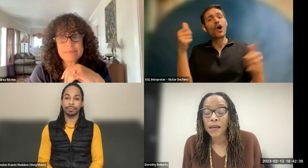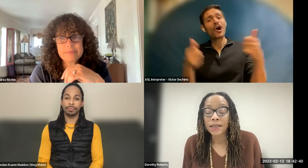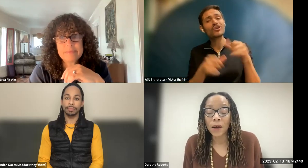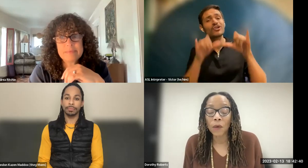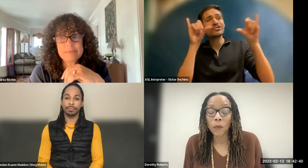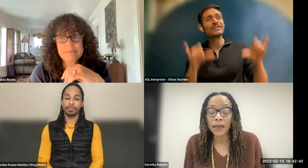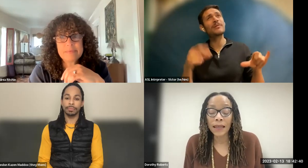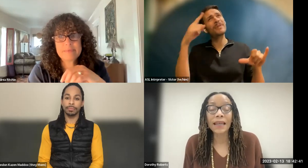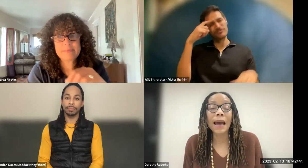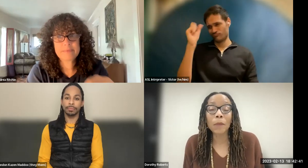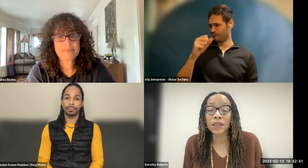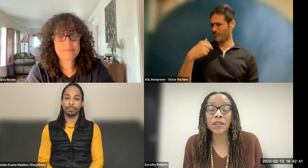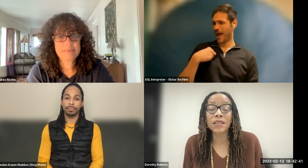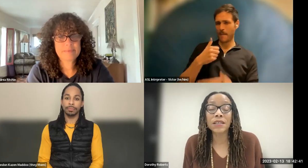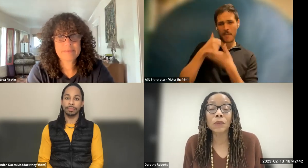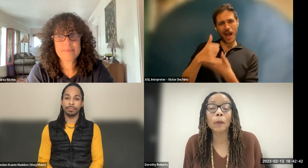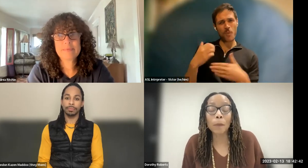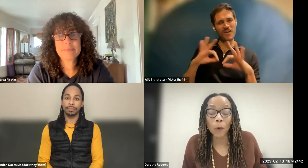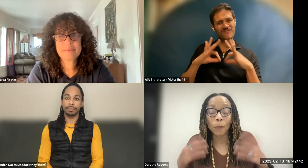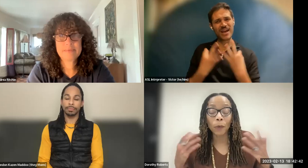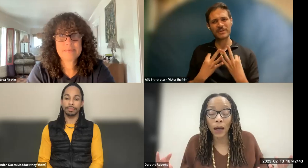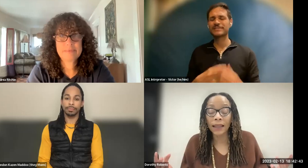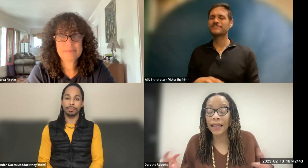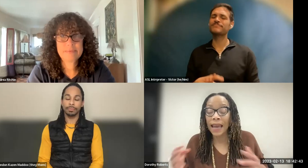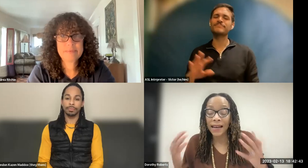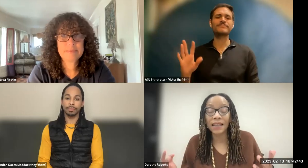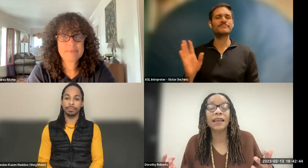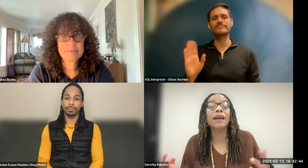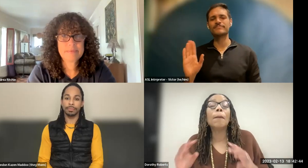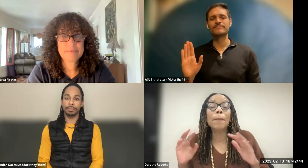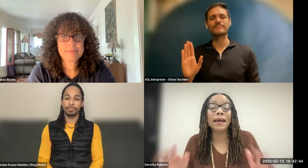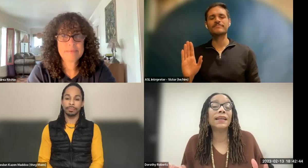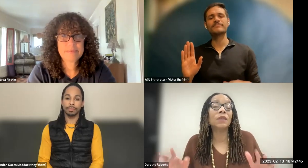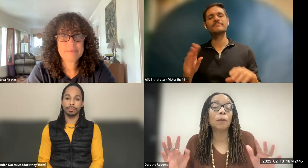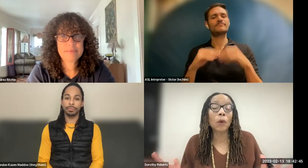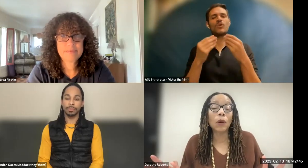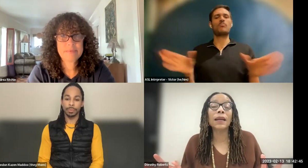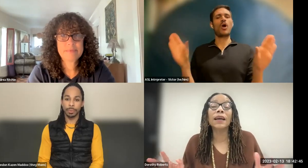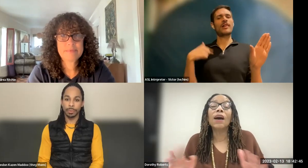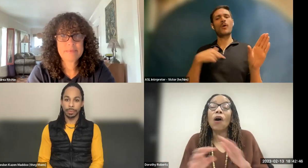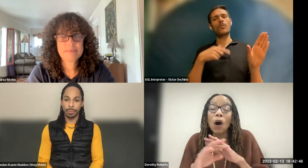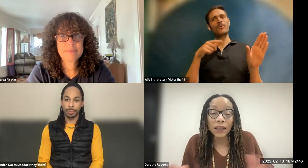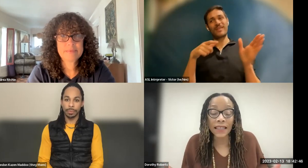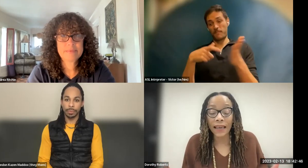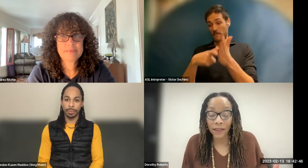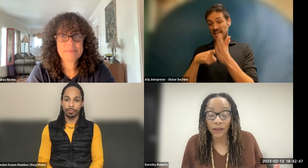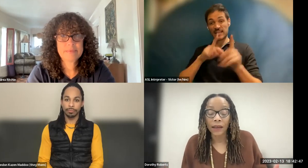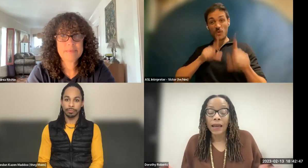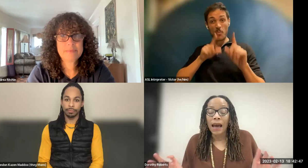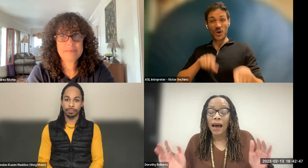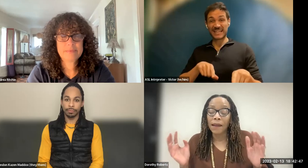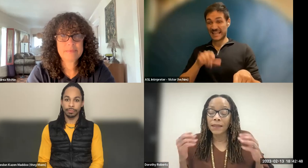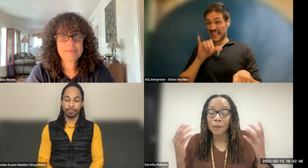families. So we need abolitionist social work, but more broadly, ending mandated reporting